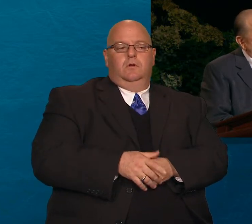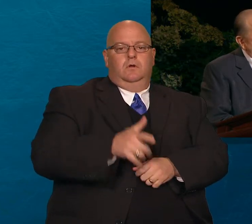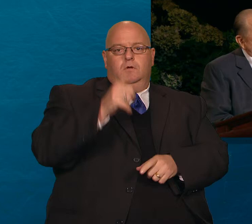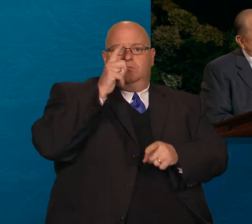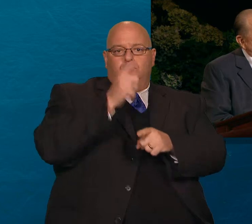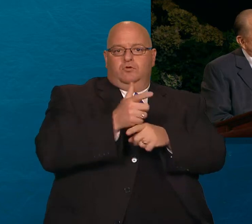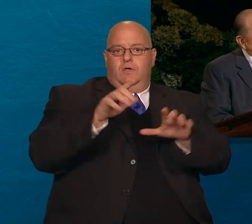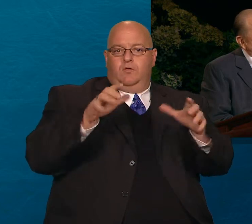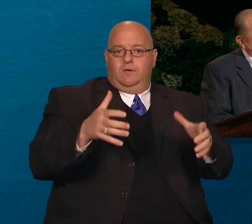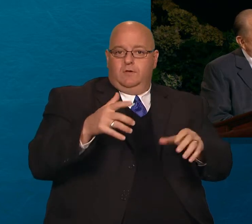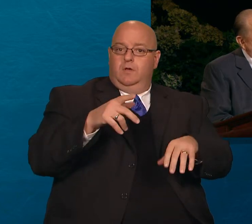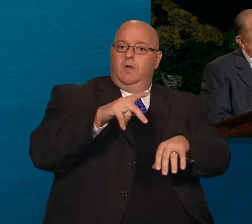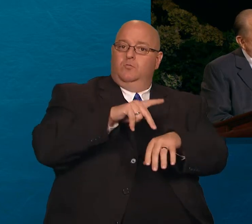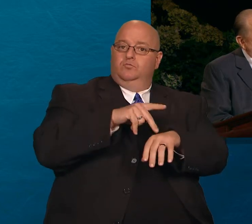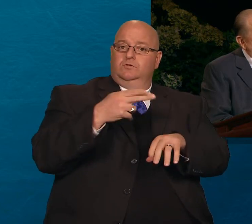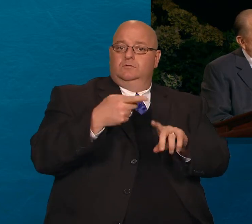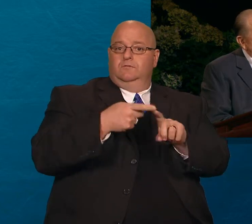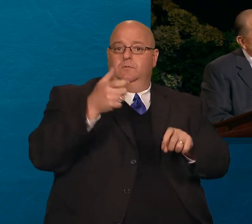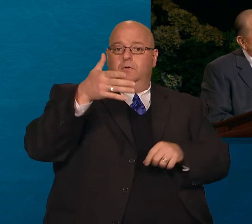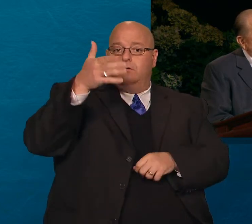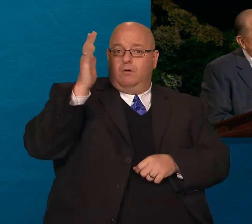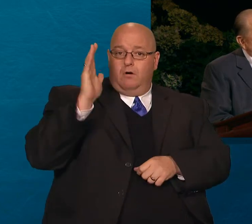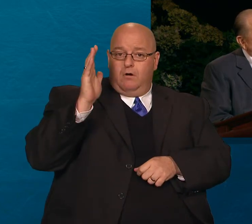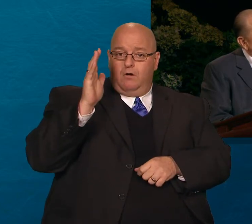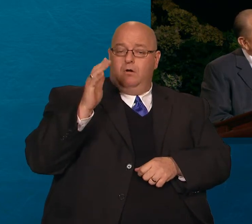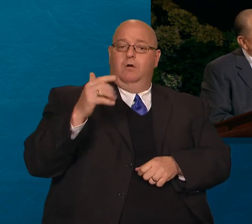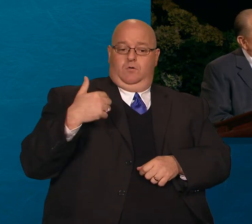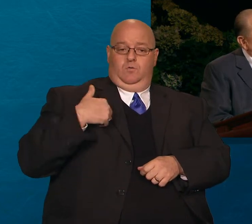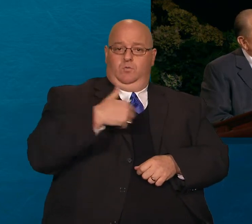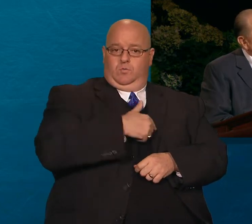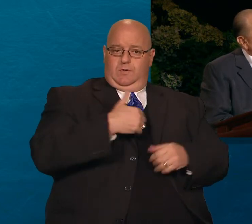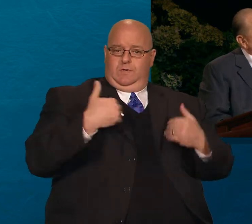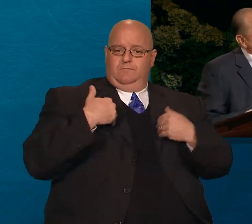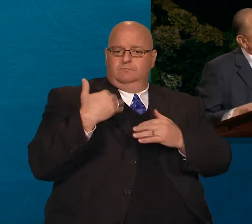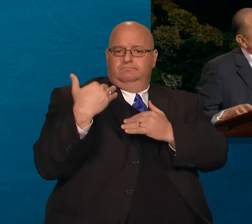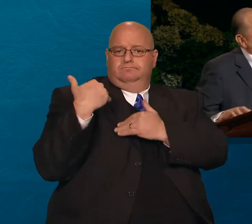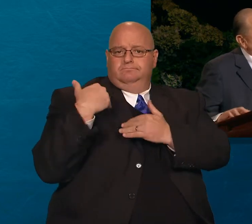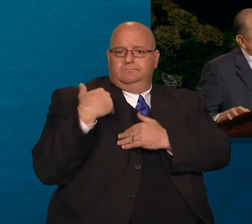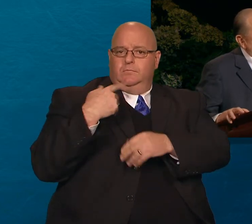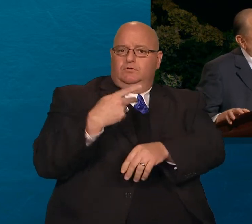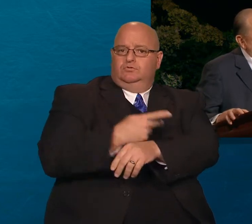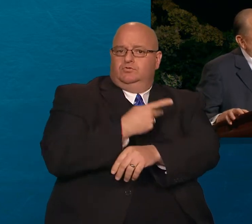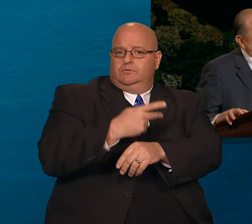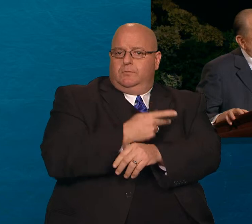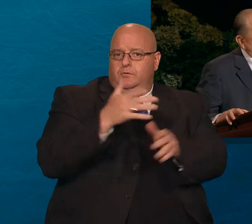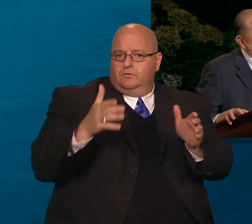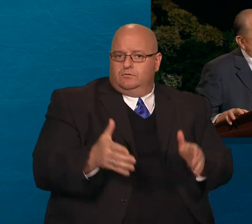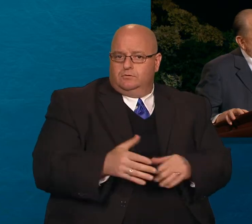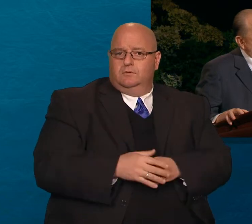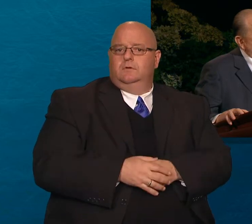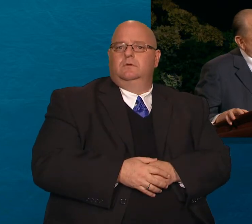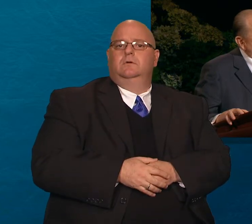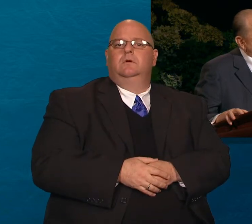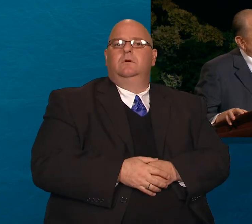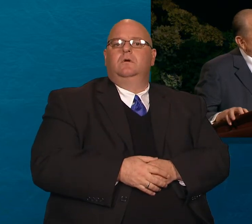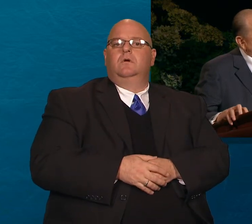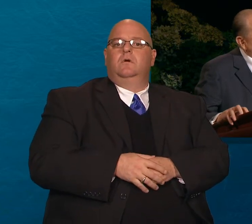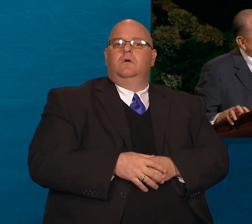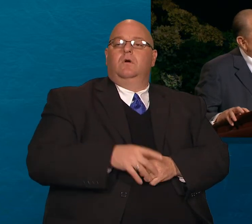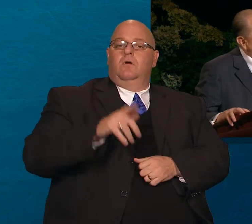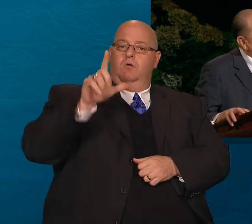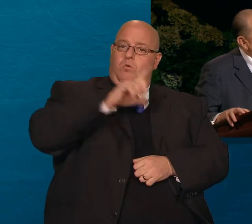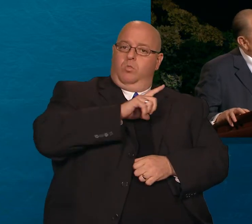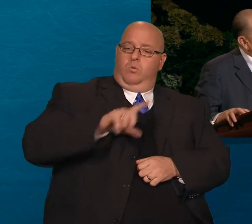Brethren, as the priesthood of God, we have a shepherding responsibility. The wisdom of